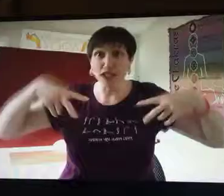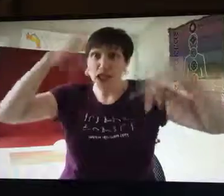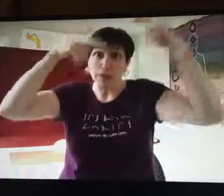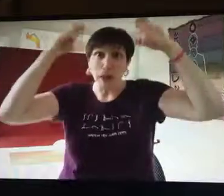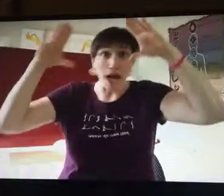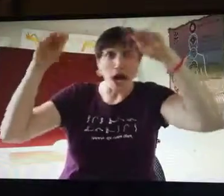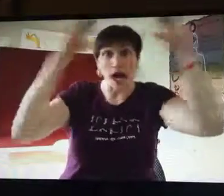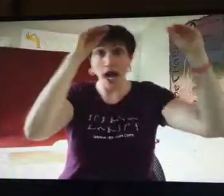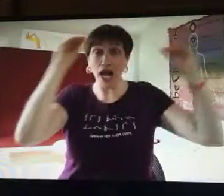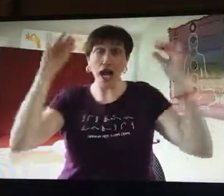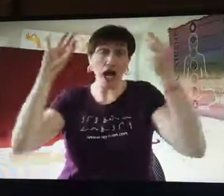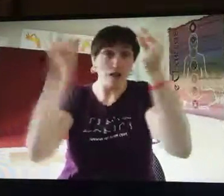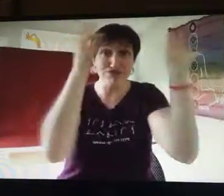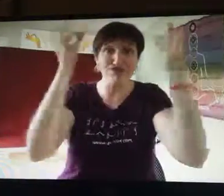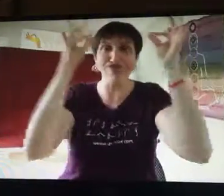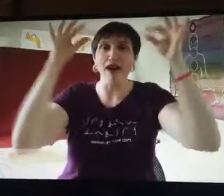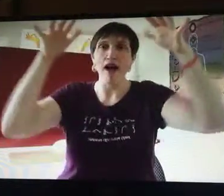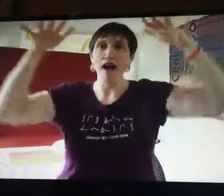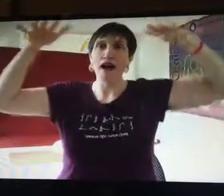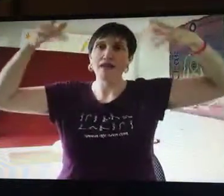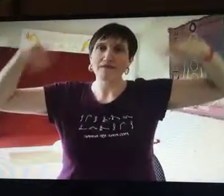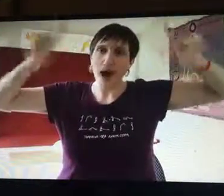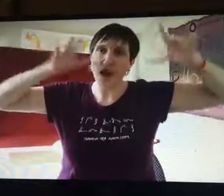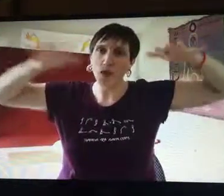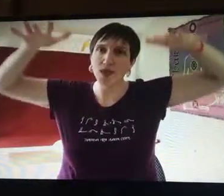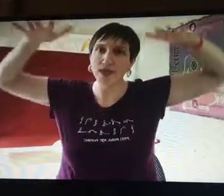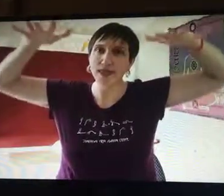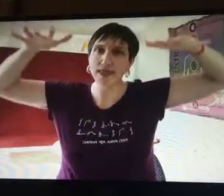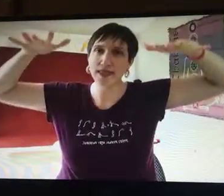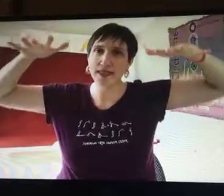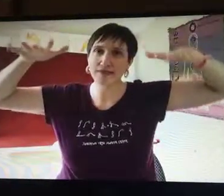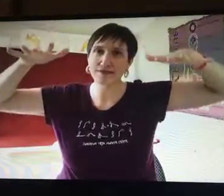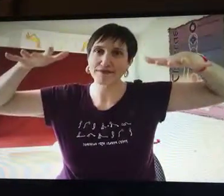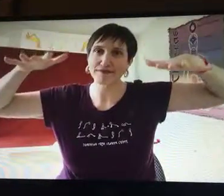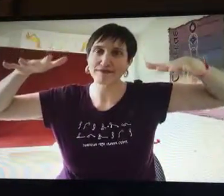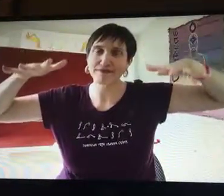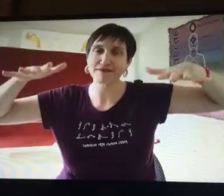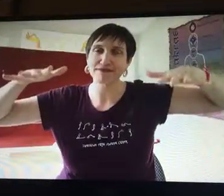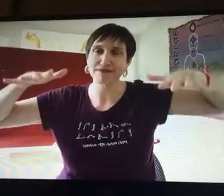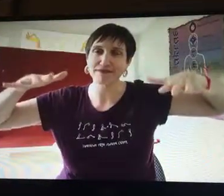And the oxygen flowing through your body in that chaos, it finally all settles down.